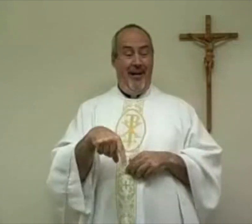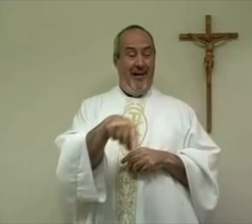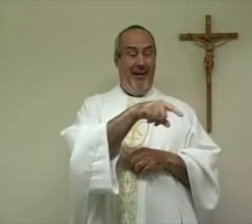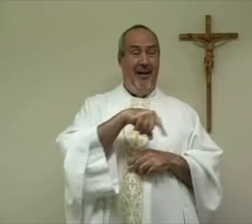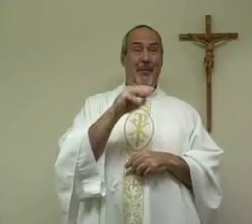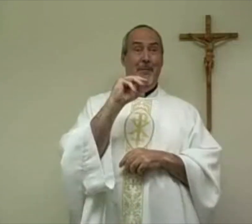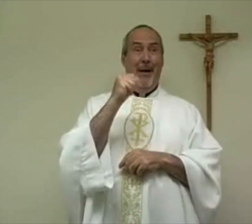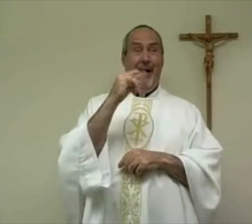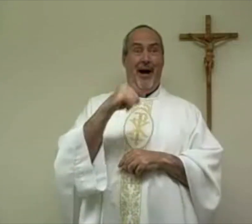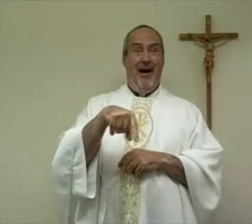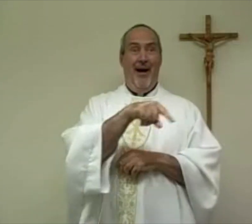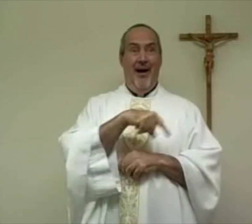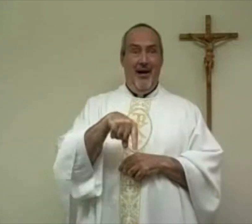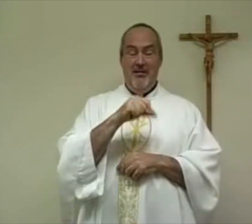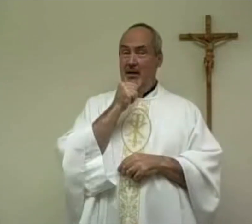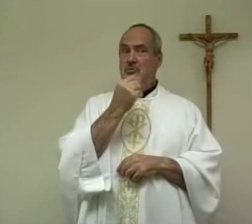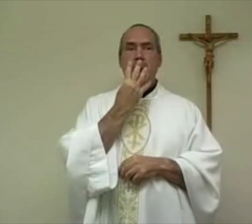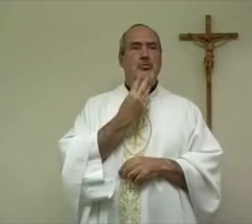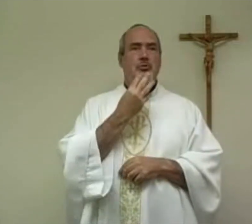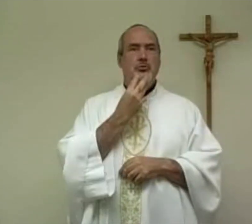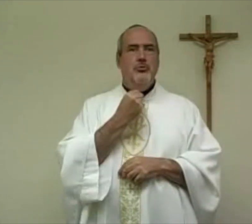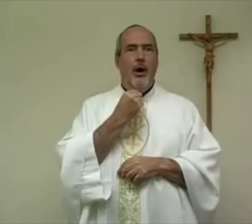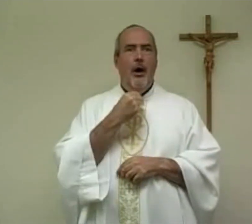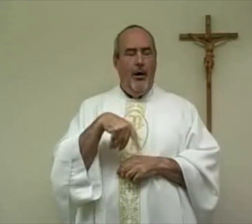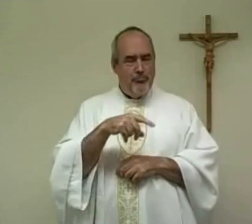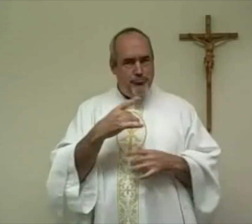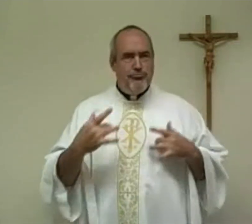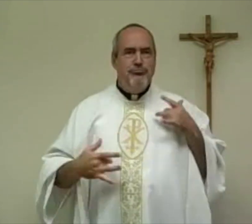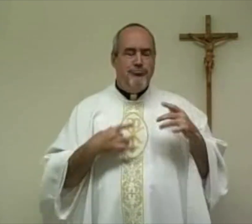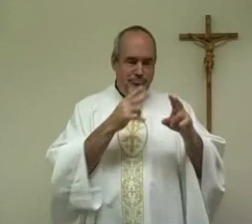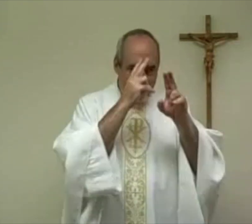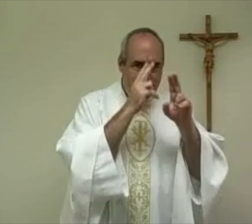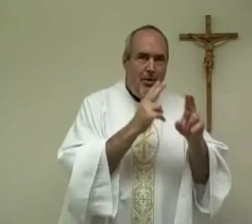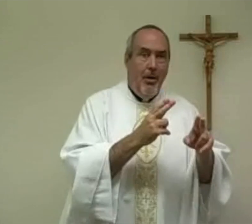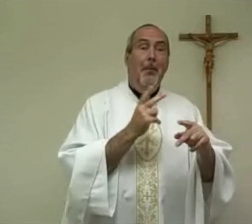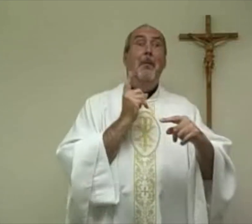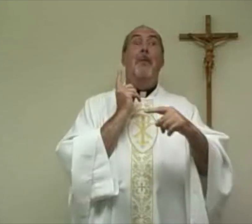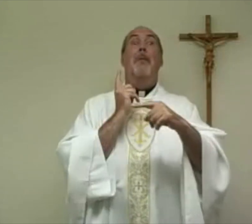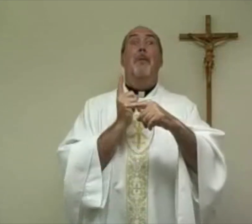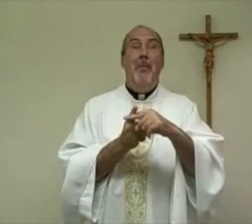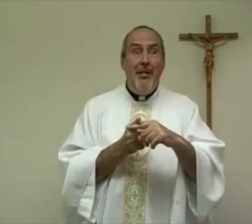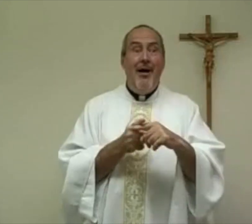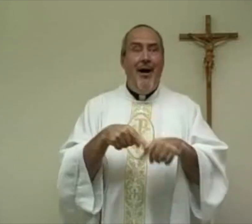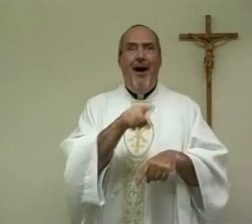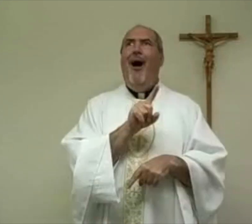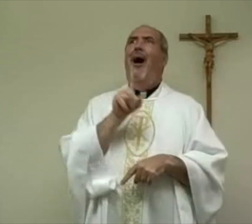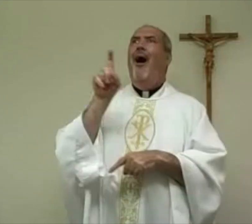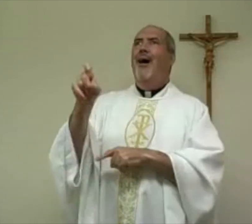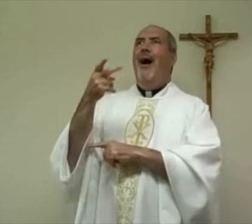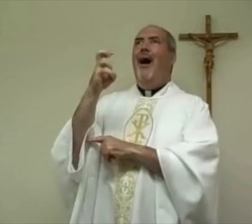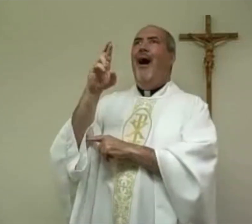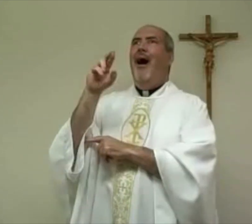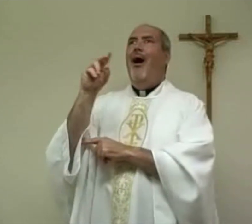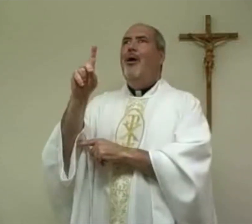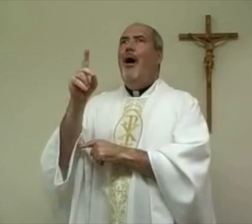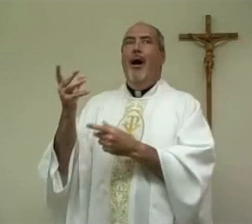meet Jesus. None of them did. The Magi who came weren't even Jewish, yet they were excited and honored to meet